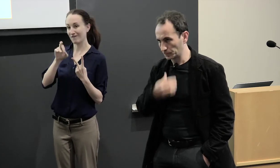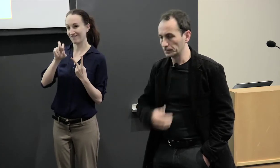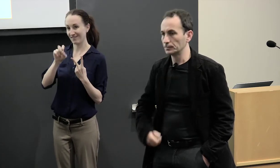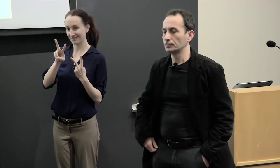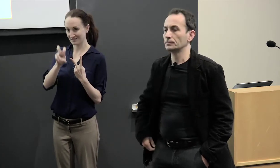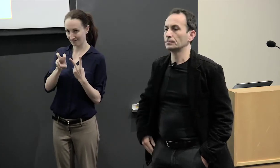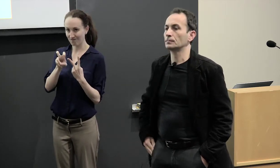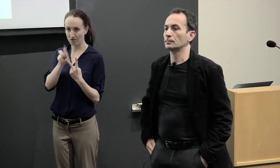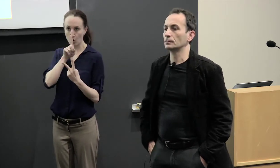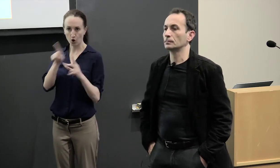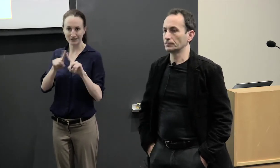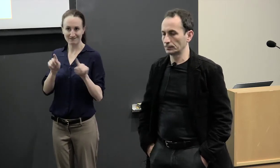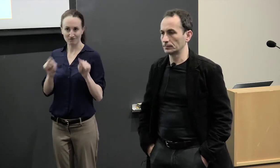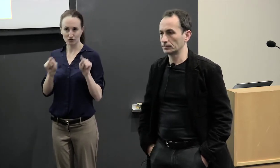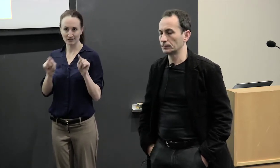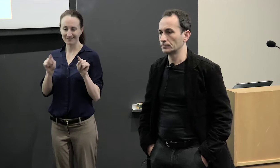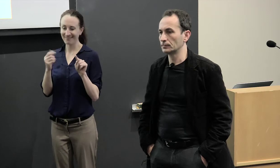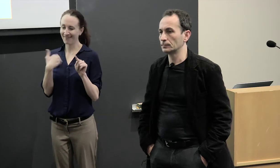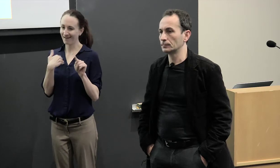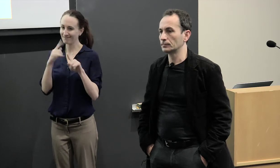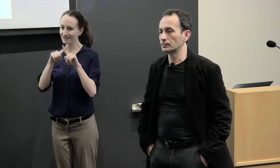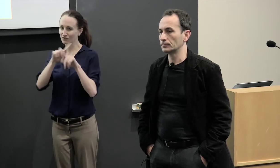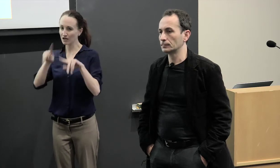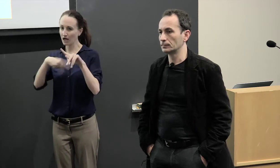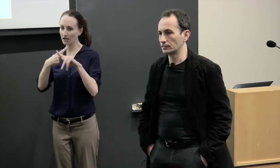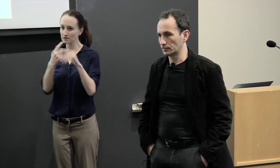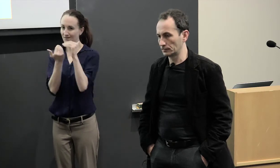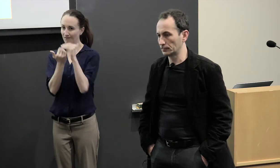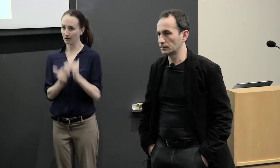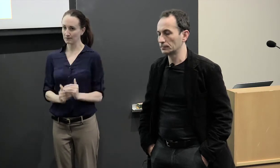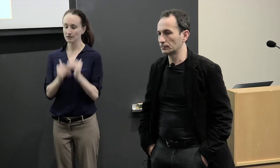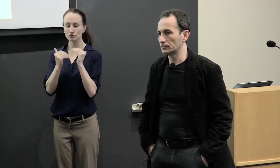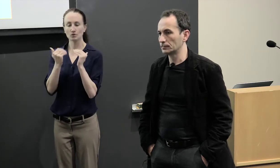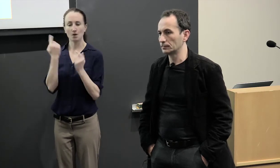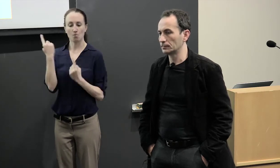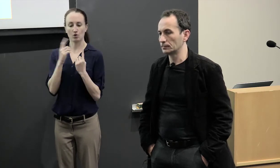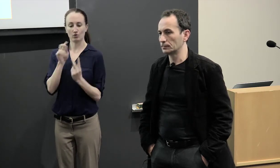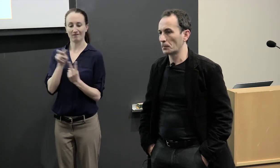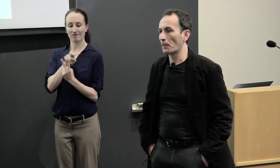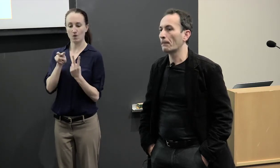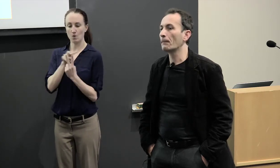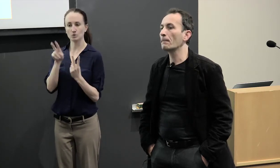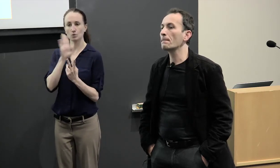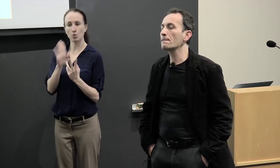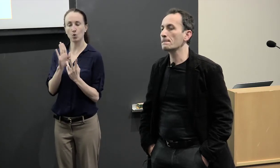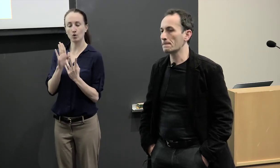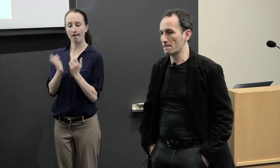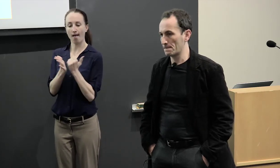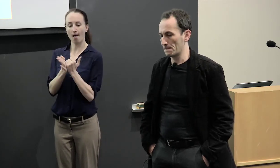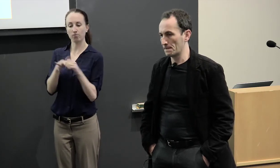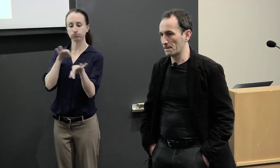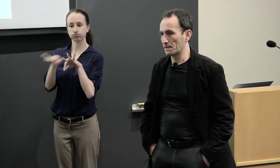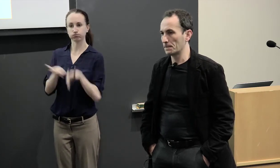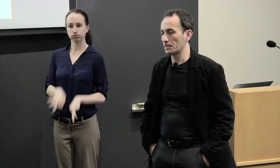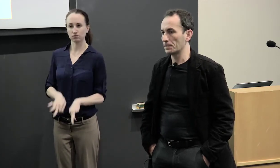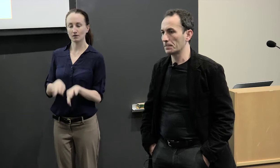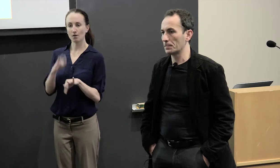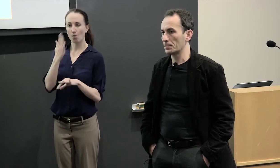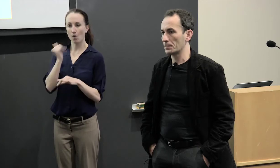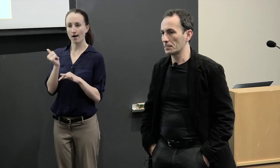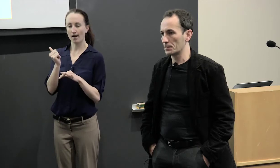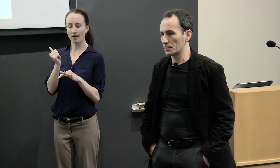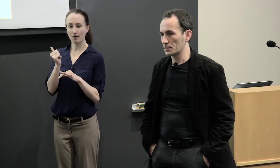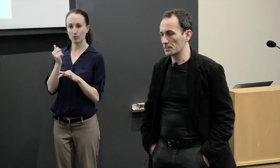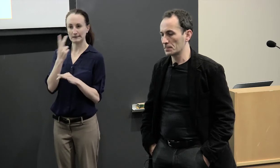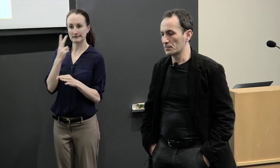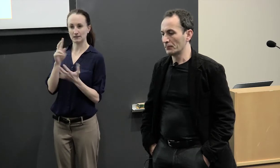subject to different kinds of constraints. So I wonder if that would predict a very mixed kind of behaviors with those